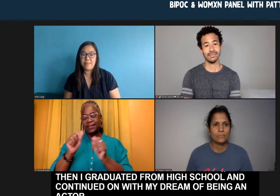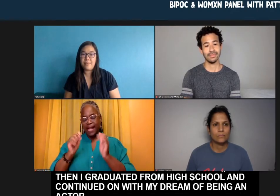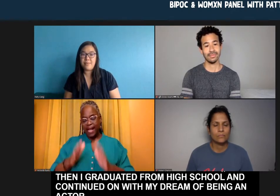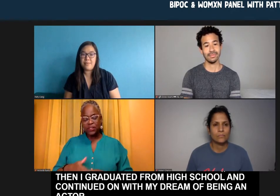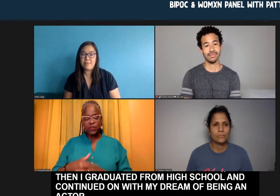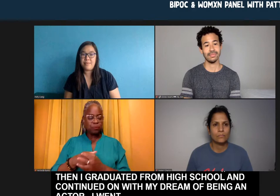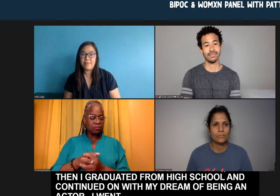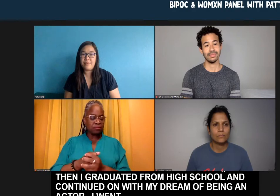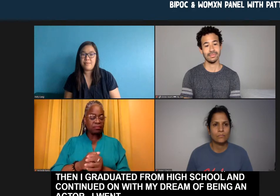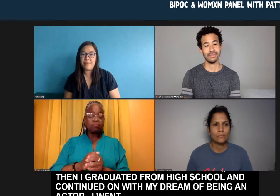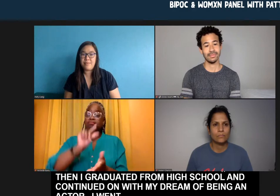SUNY,